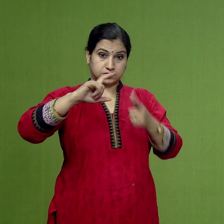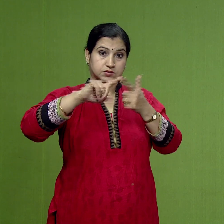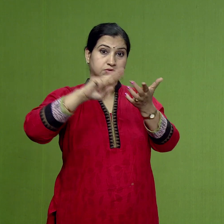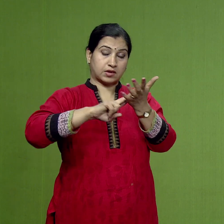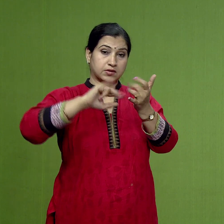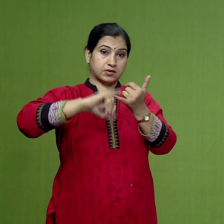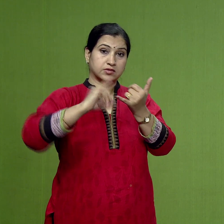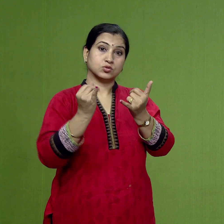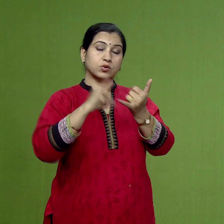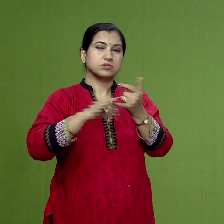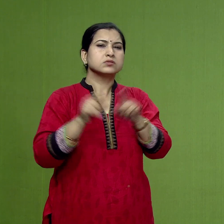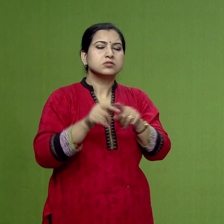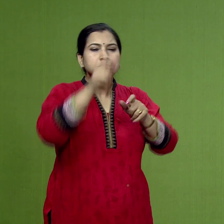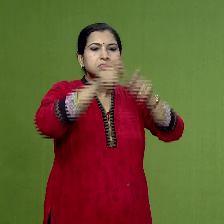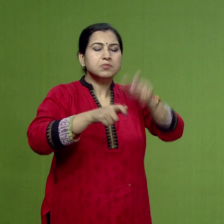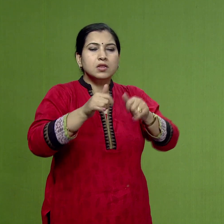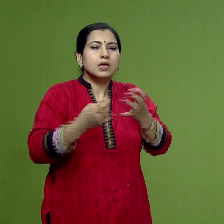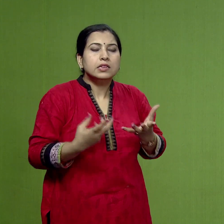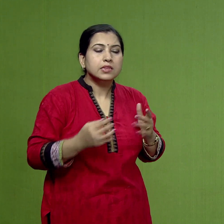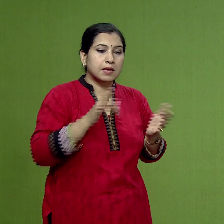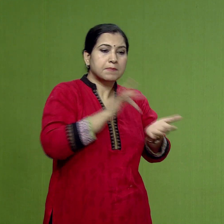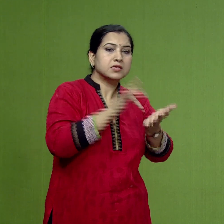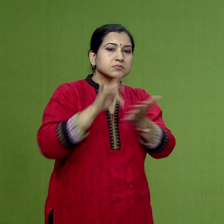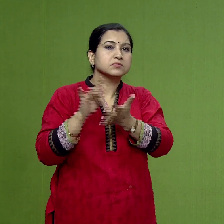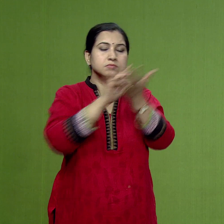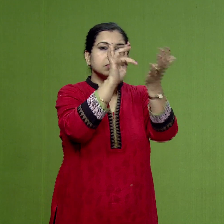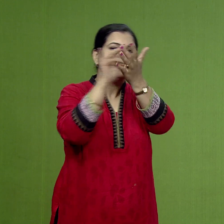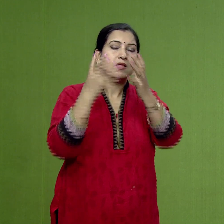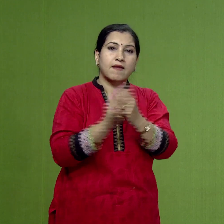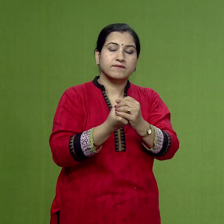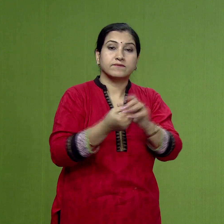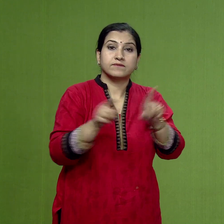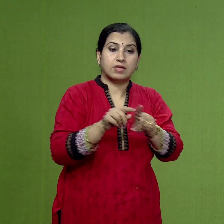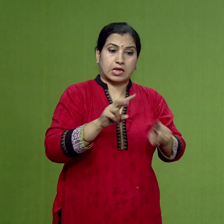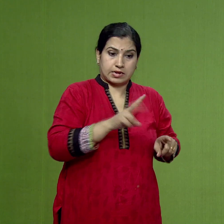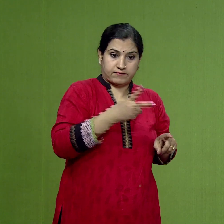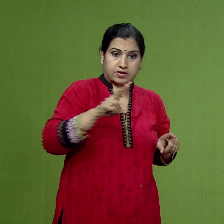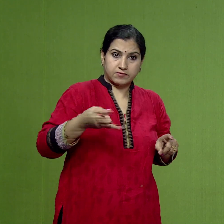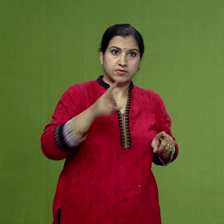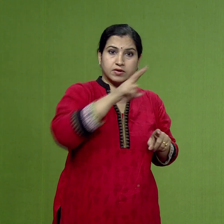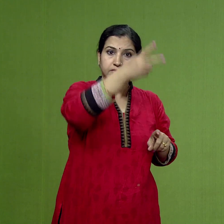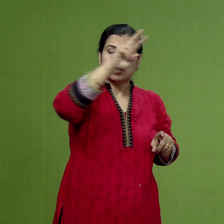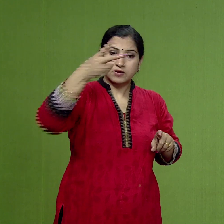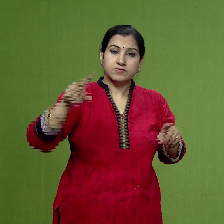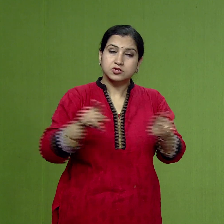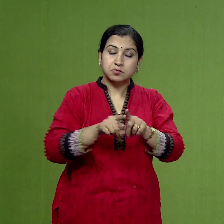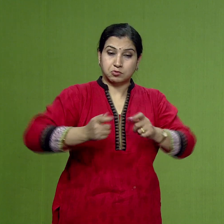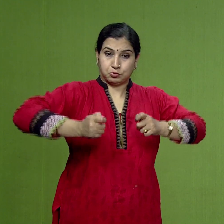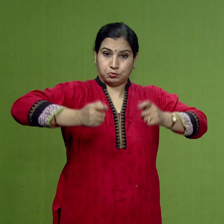collect data about various demographic and socio-economic aspects of